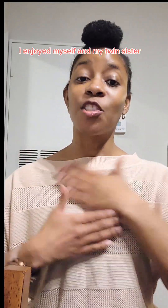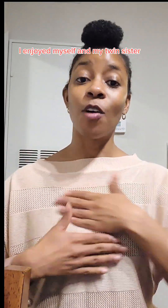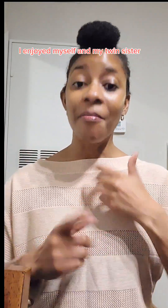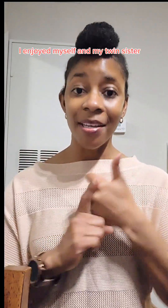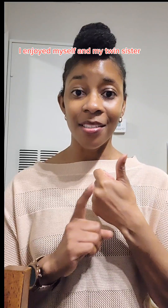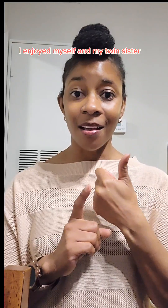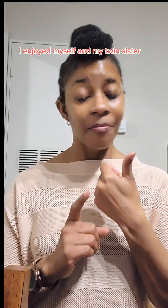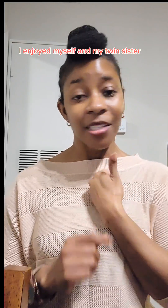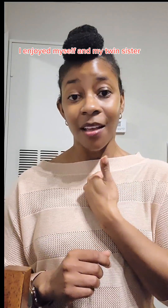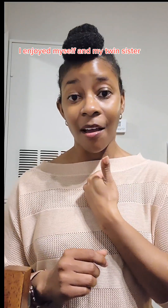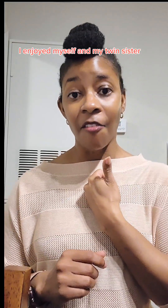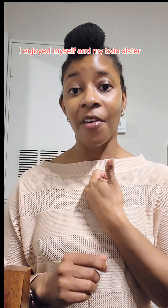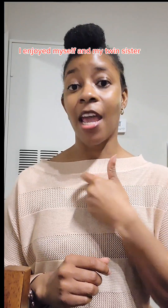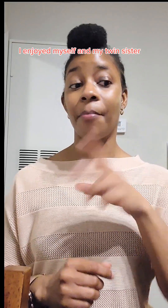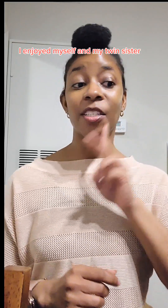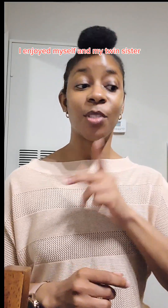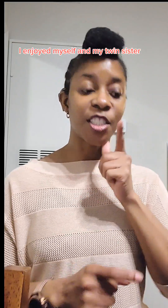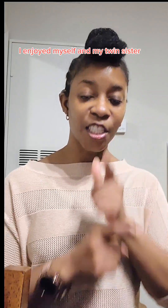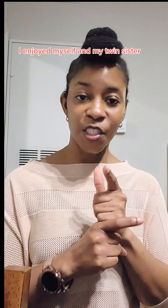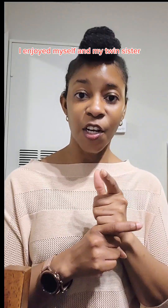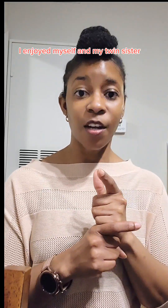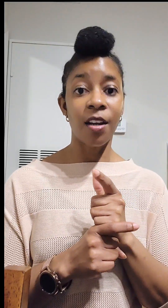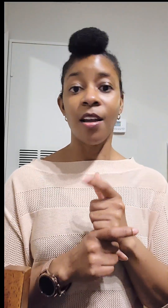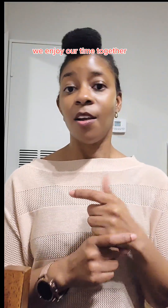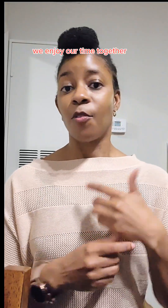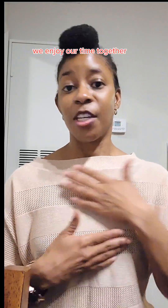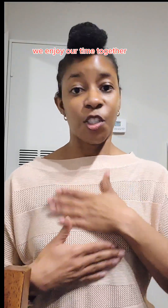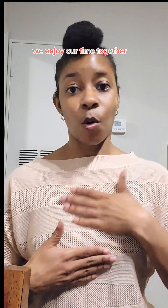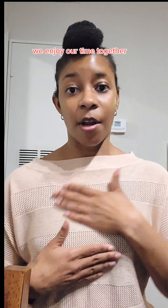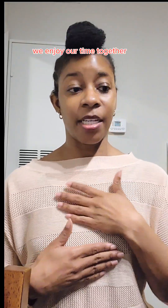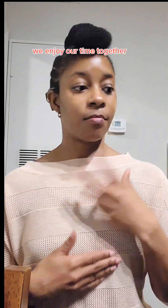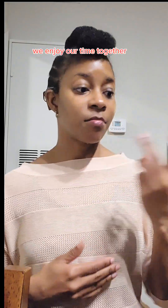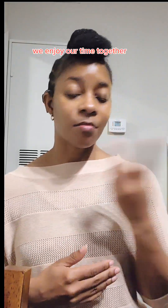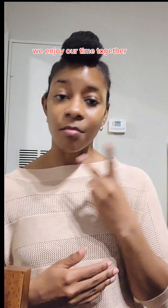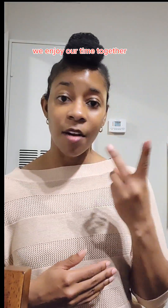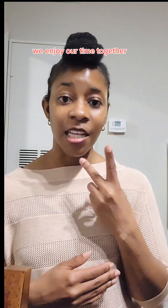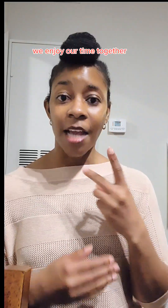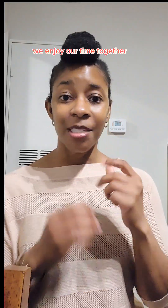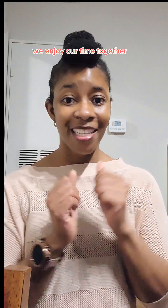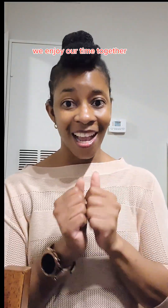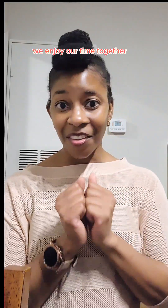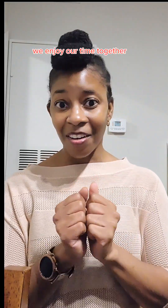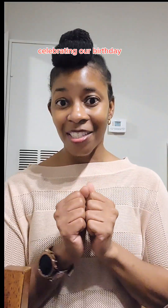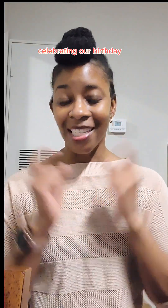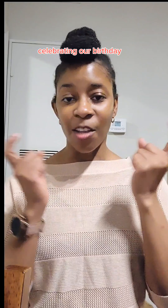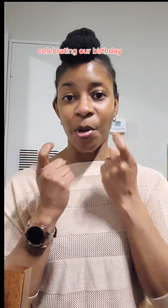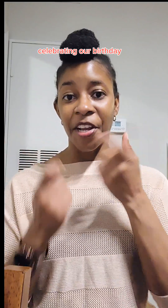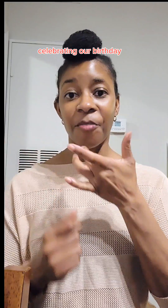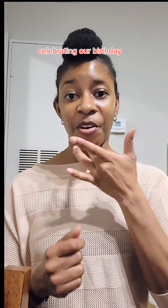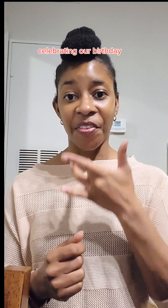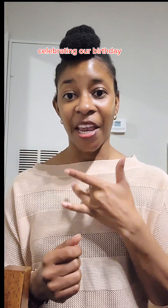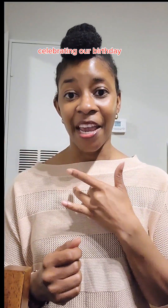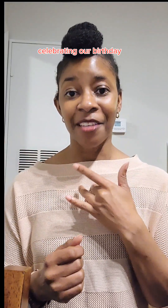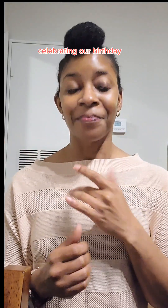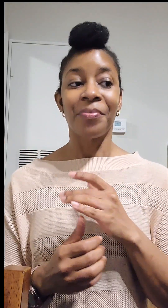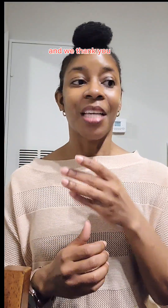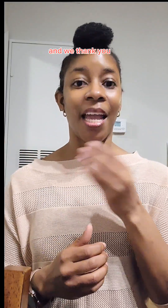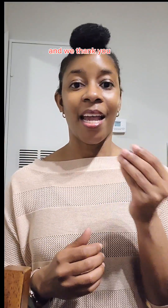enjoyed myself and my twin sister. We enjoyed our time together, celebrating our birthday. And